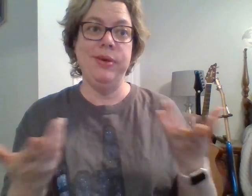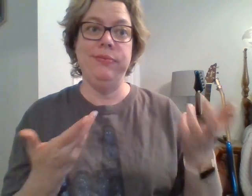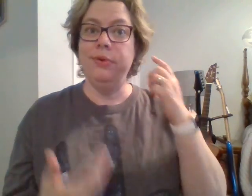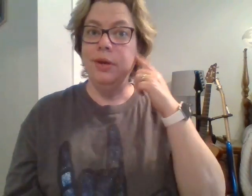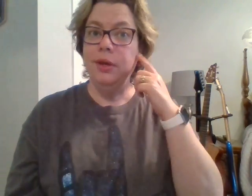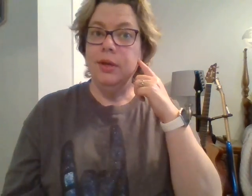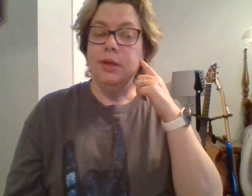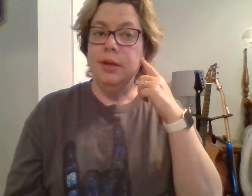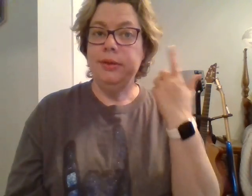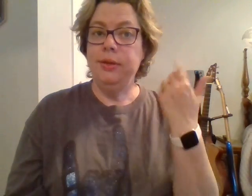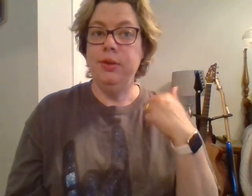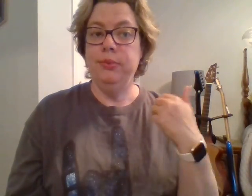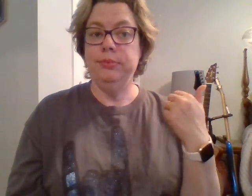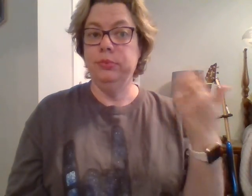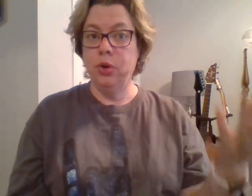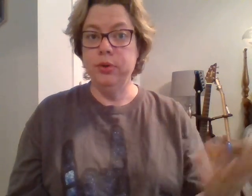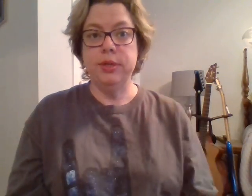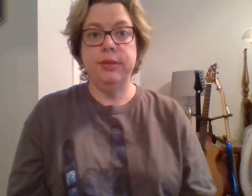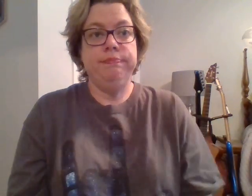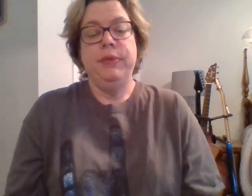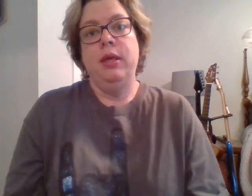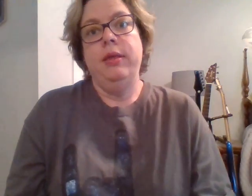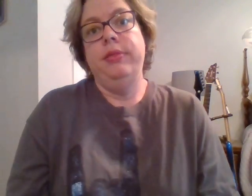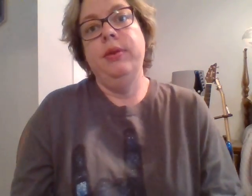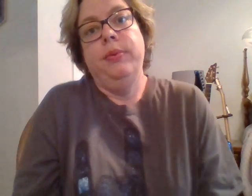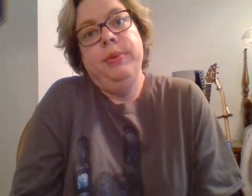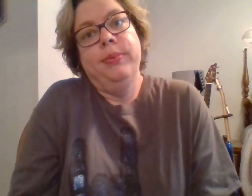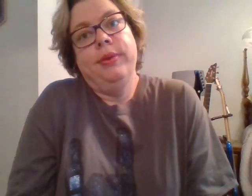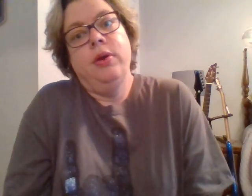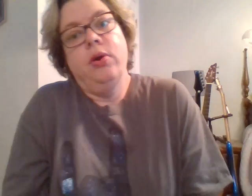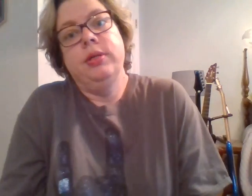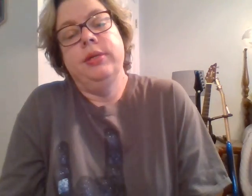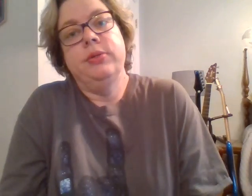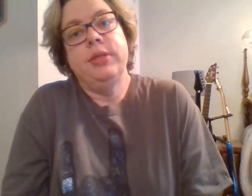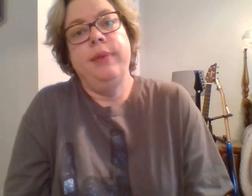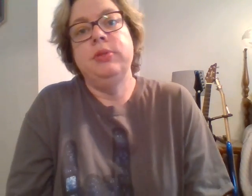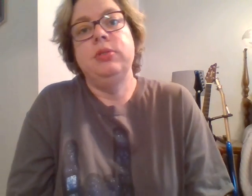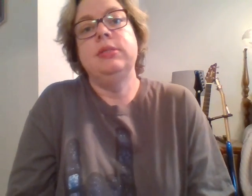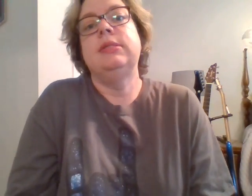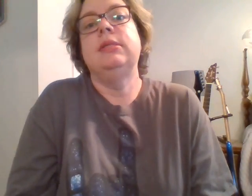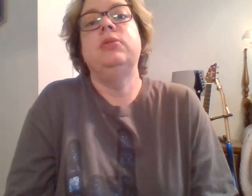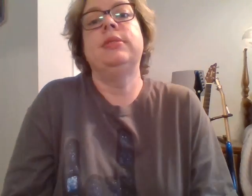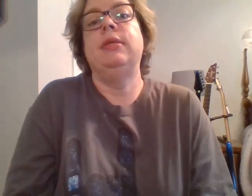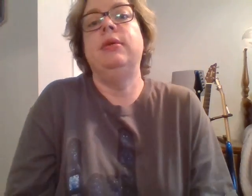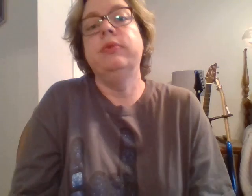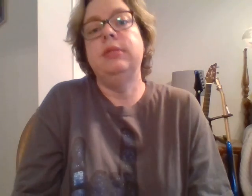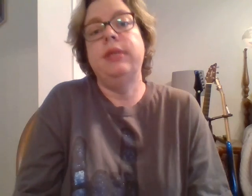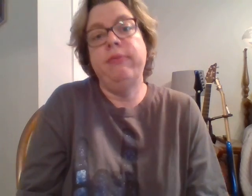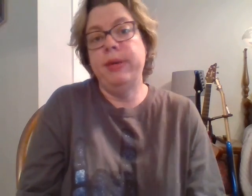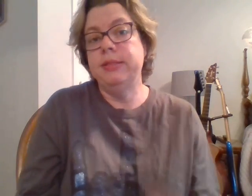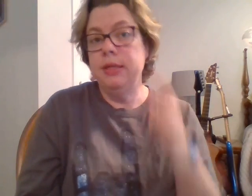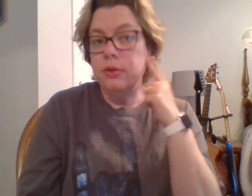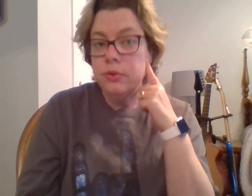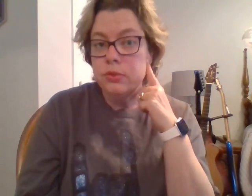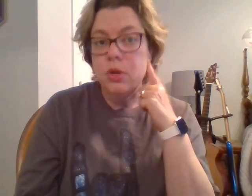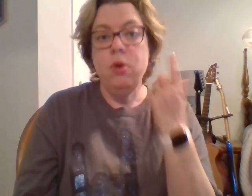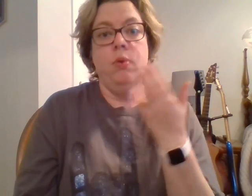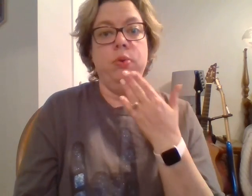never, learned it, then it would be really hard to understand. But Jesus didn't just heal the deaf man's ears or his